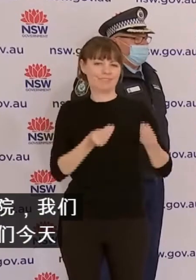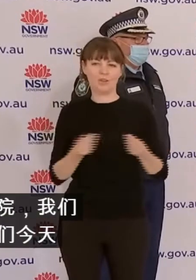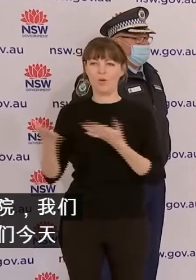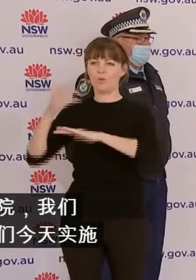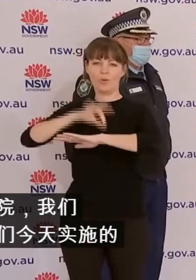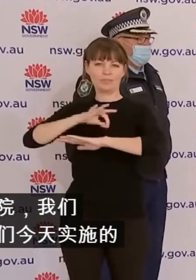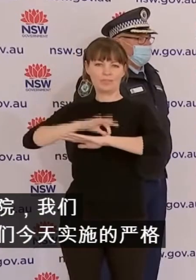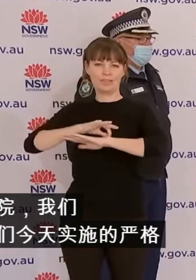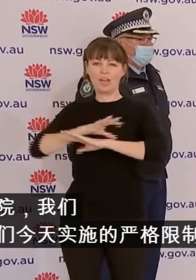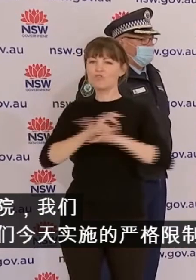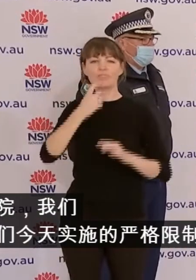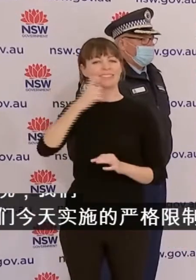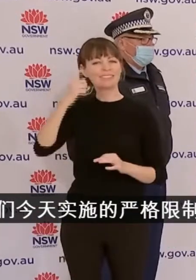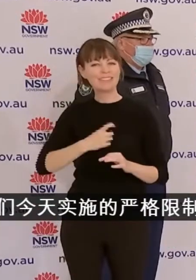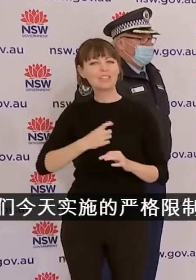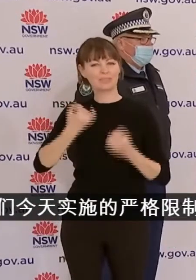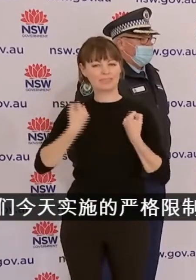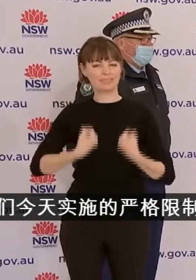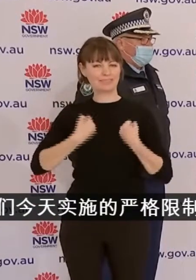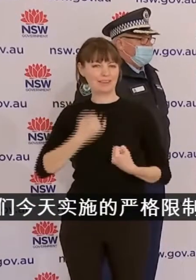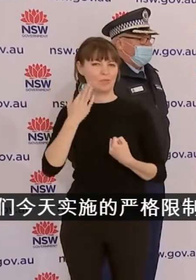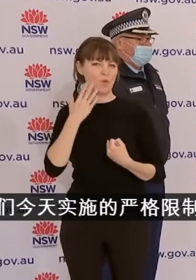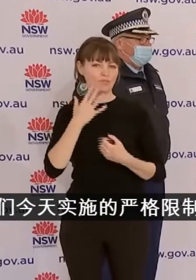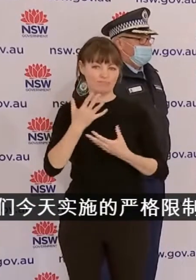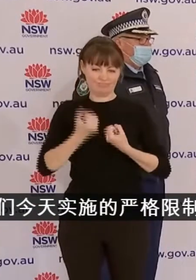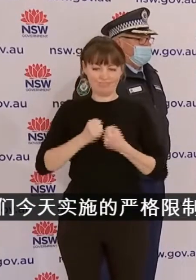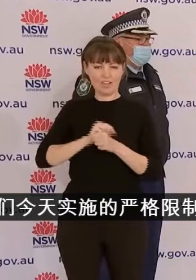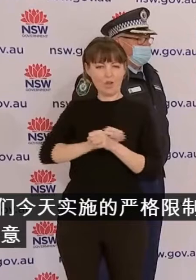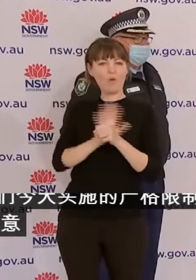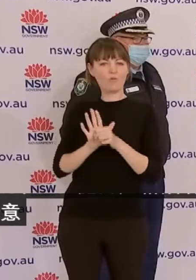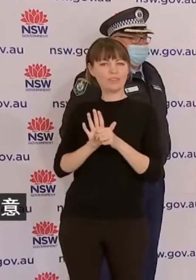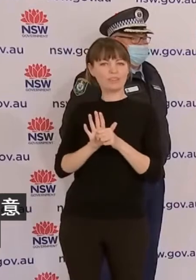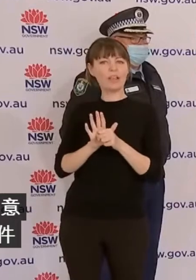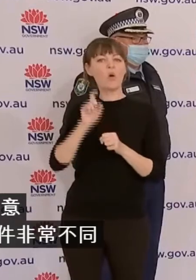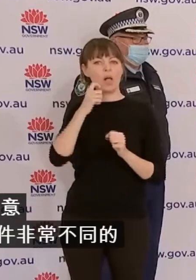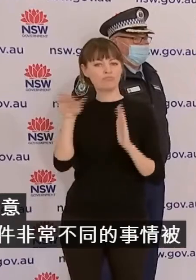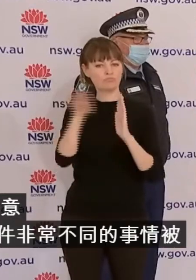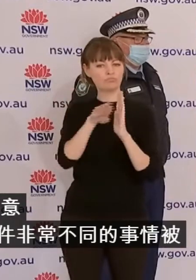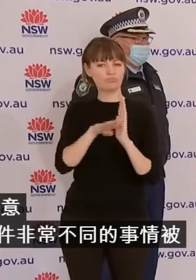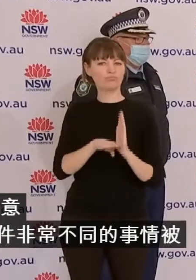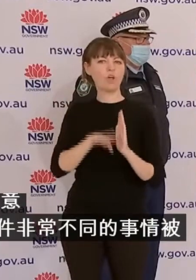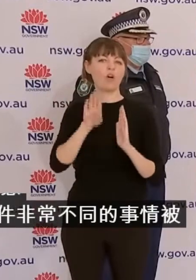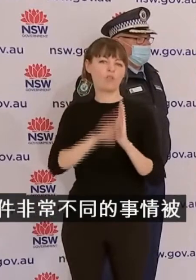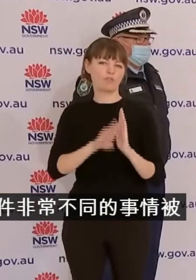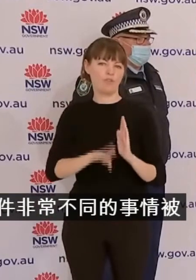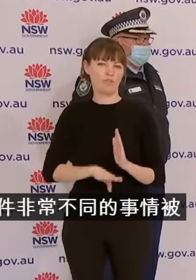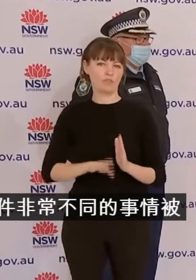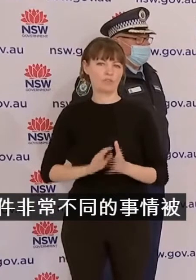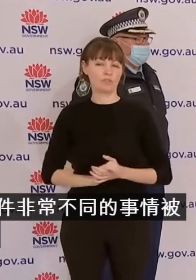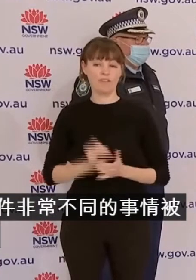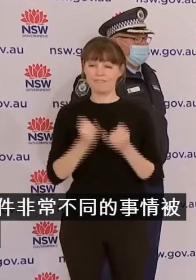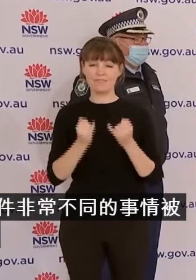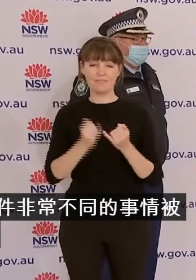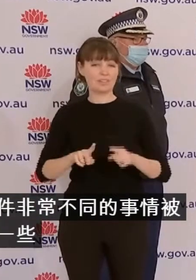ease the strict restrictions that we have in place today. So please note that there are 2 very different things. Lockdown